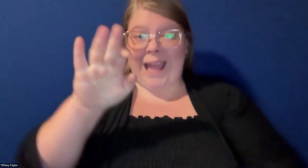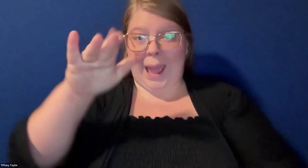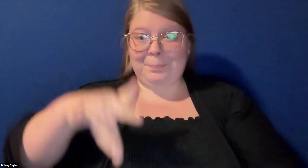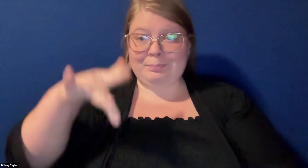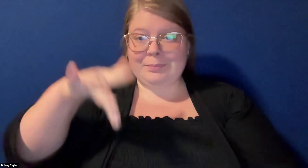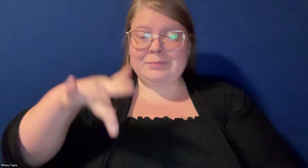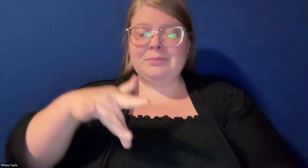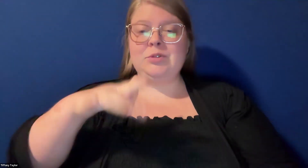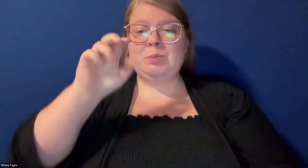enter and space.